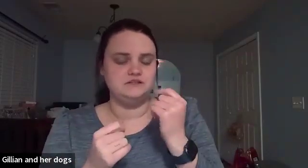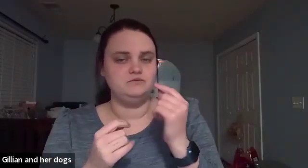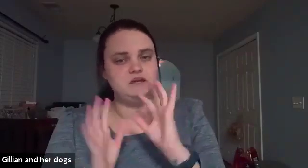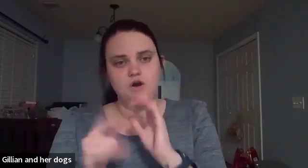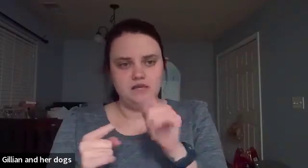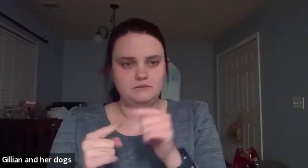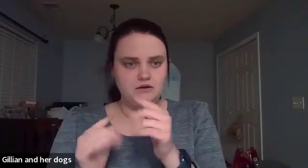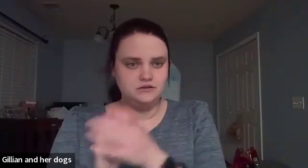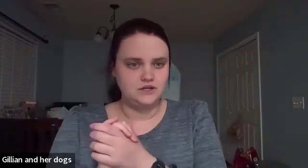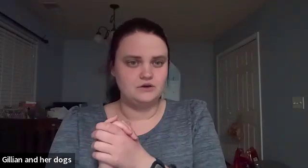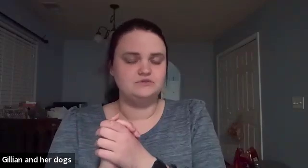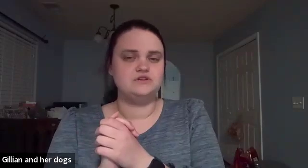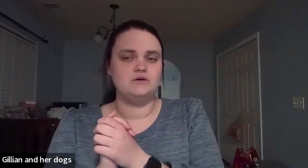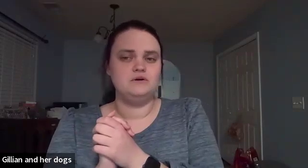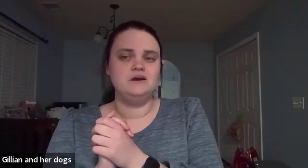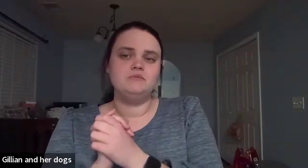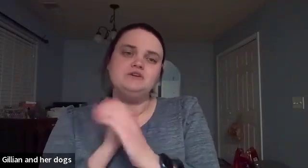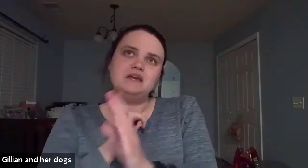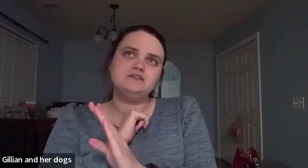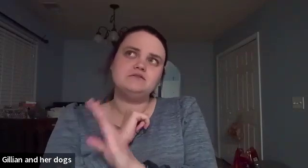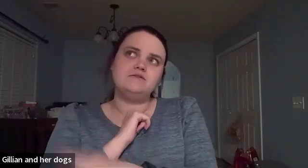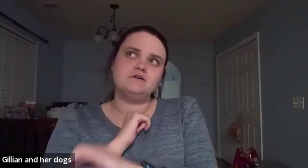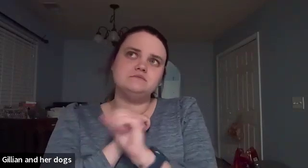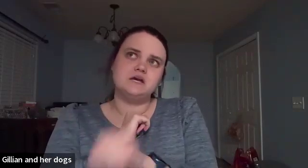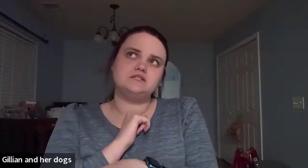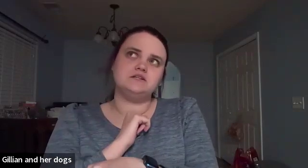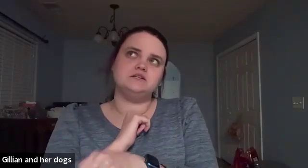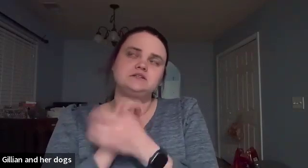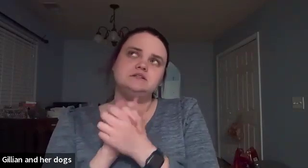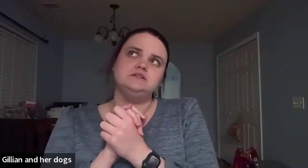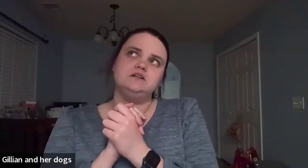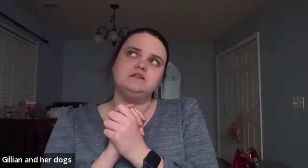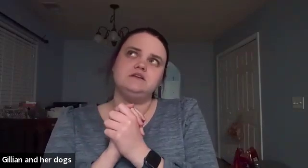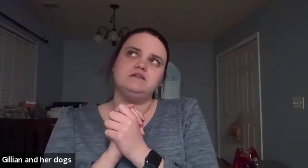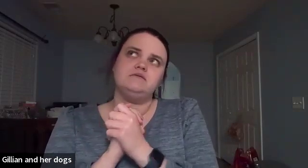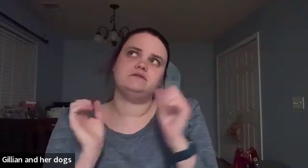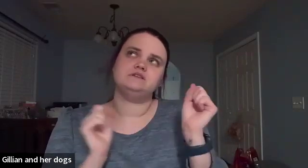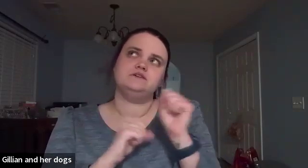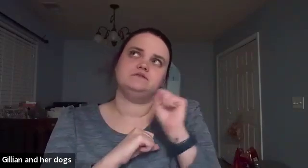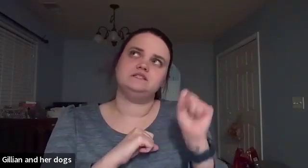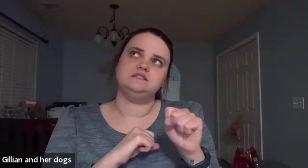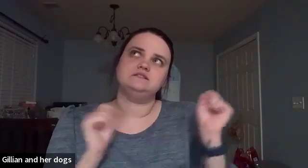is they talking about, you know? So, I mean, you can do the fall semester. I'm trying to think of what else I do for